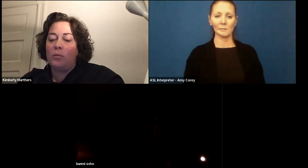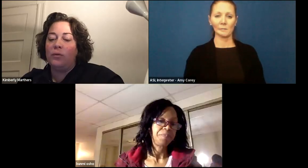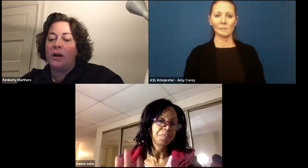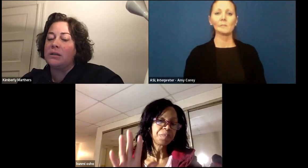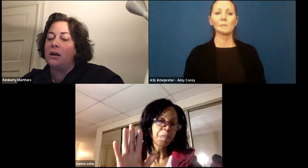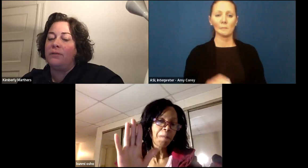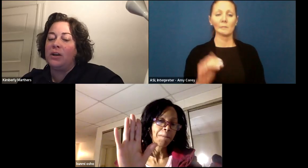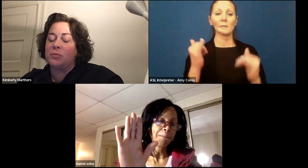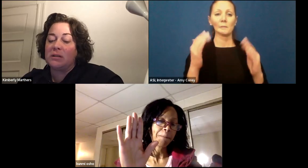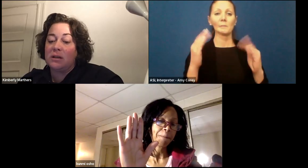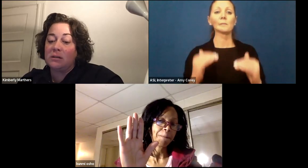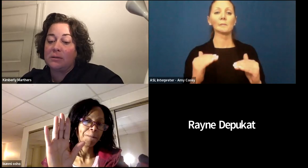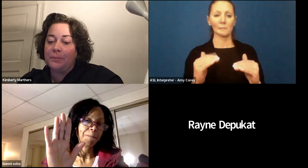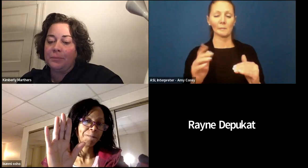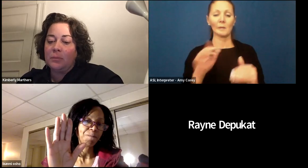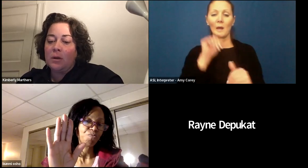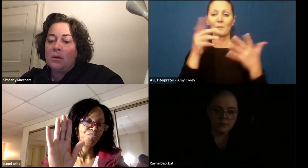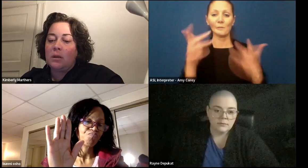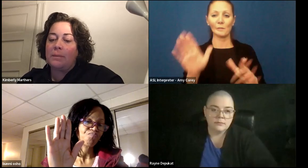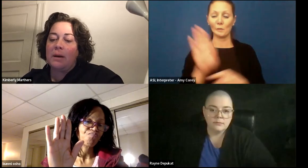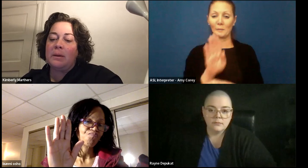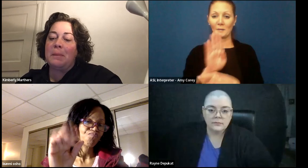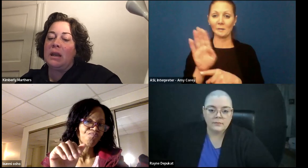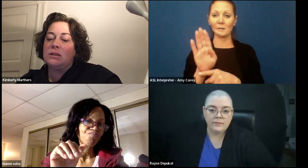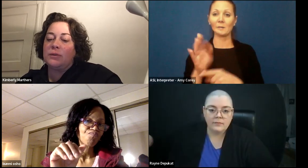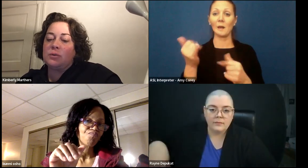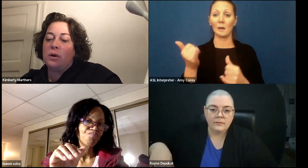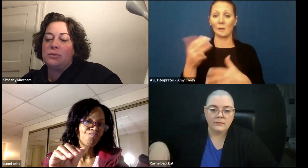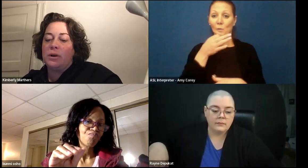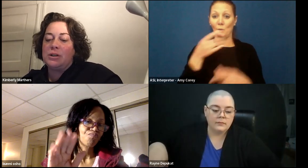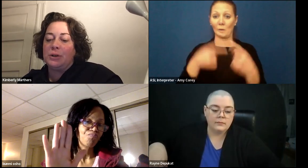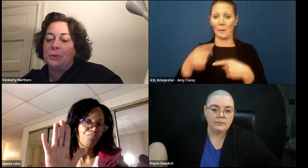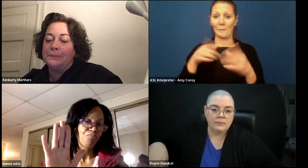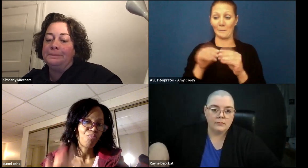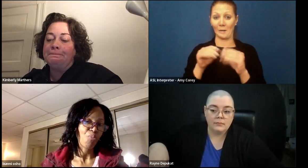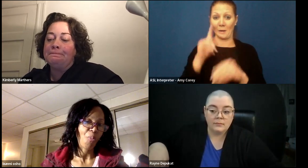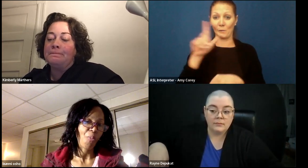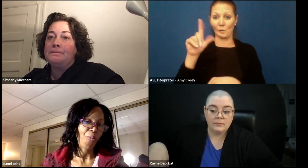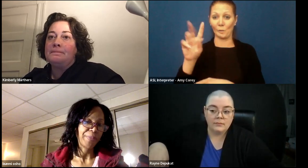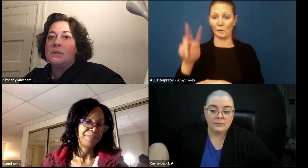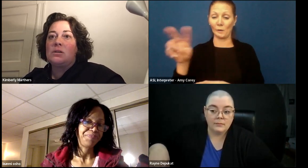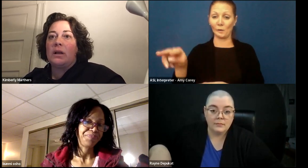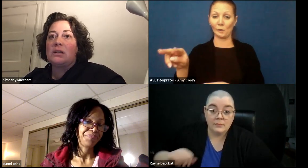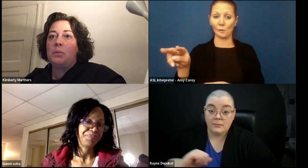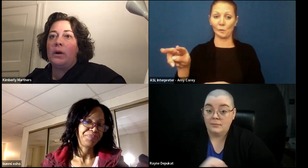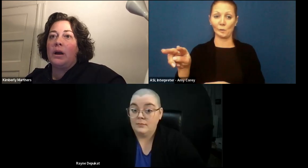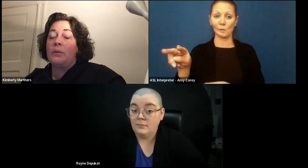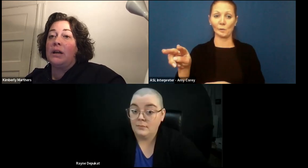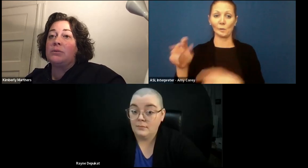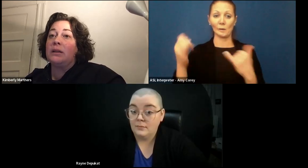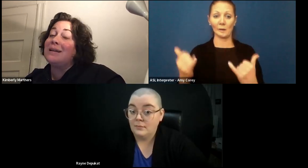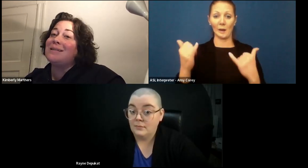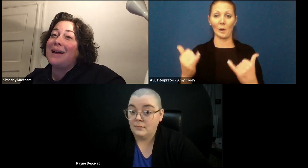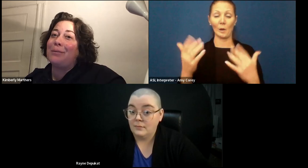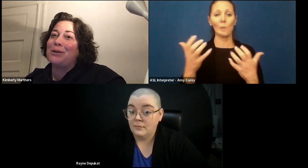Okay, we will move on to unfinished business. The upcoming meetings for 2022. So at this point, I